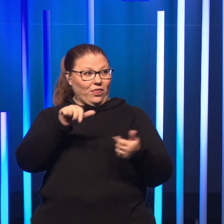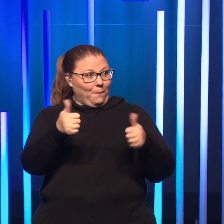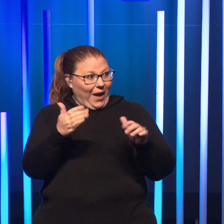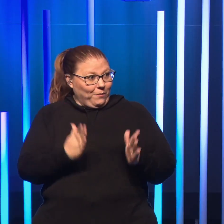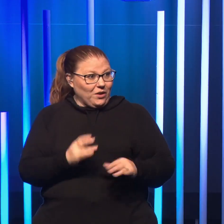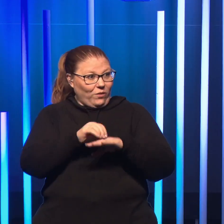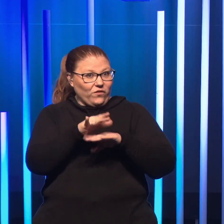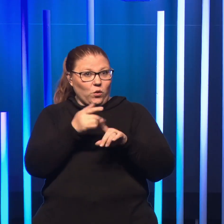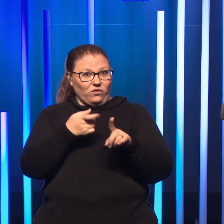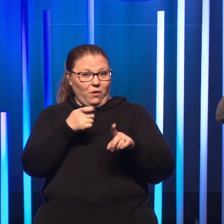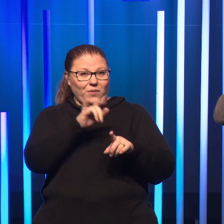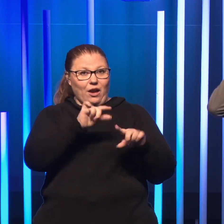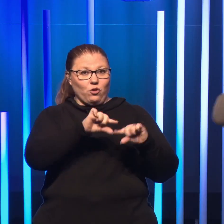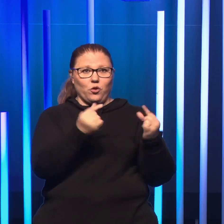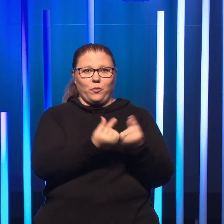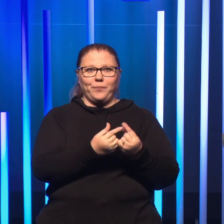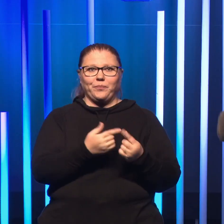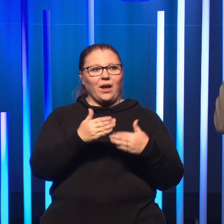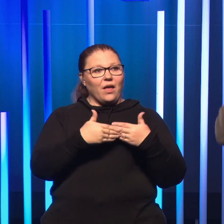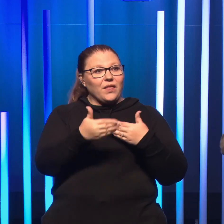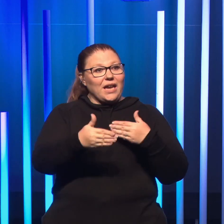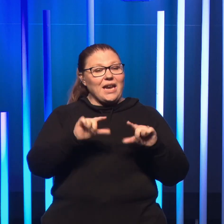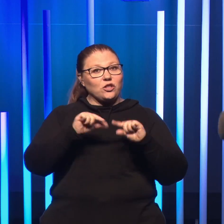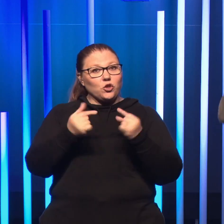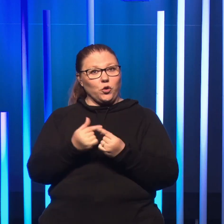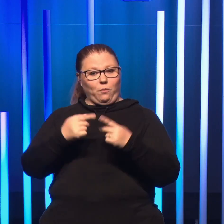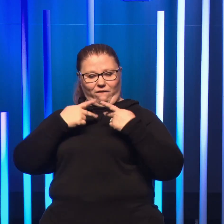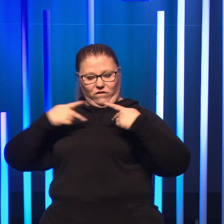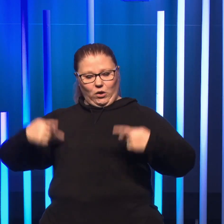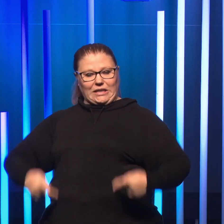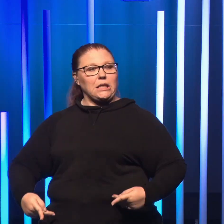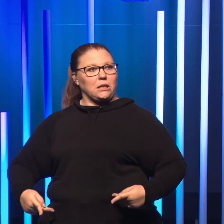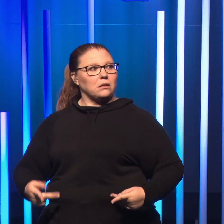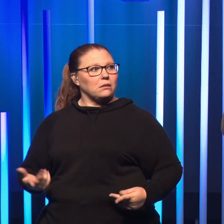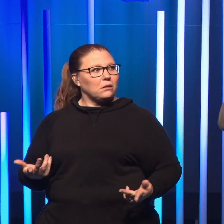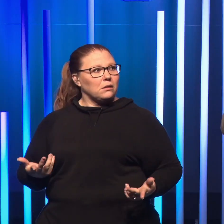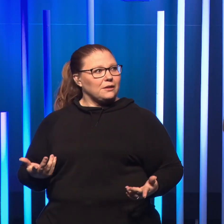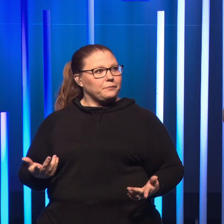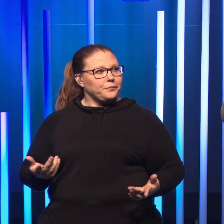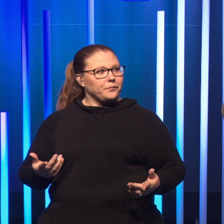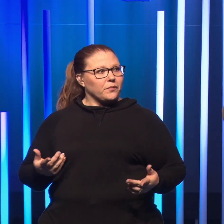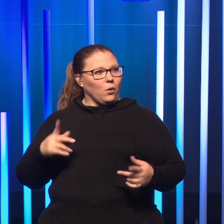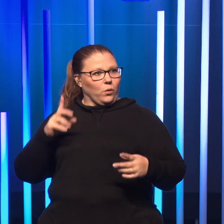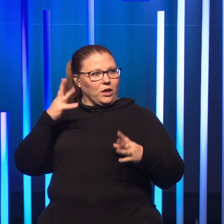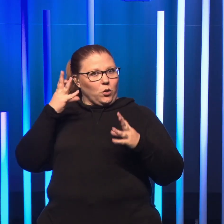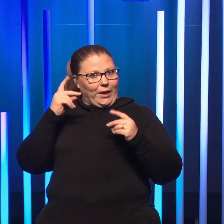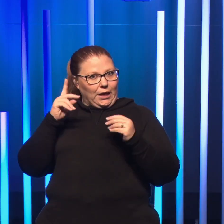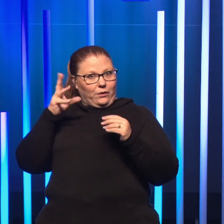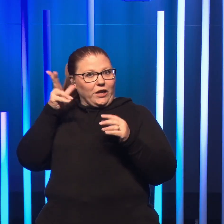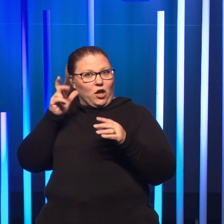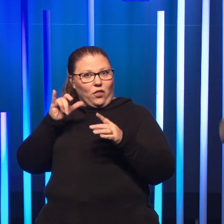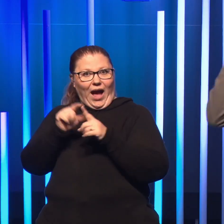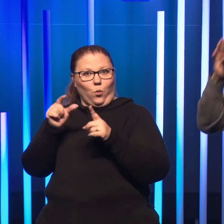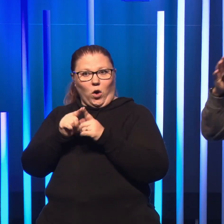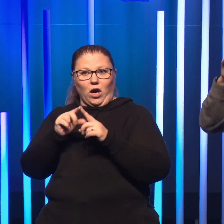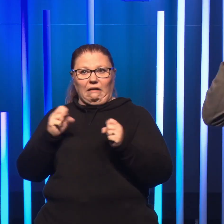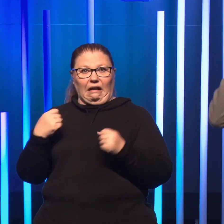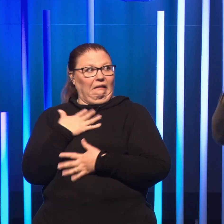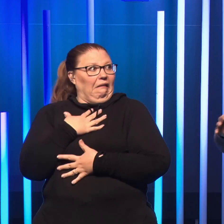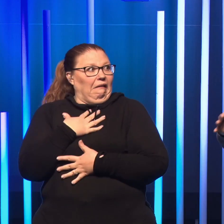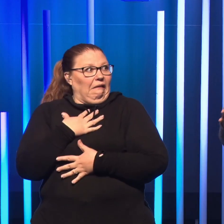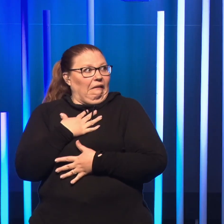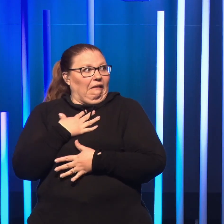is the Pharisees. And when I say Pharisees, if you grew up in church, immediately what comes to your mind is like, dun, dun, dun, like